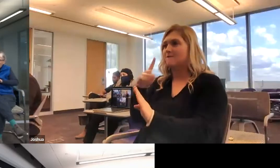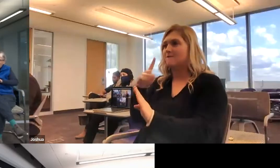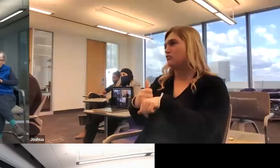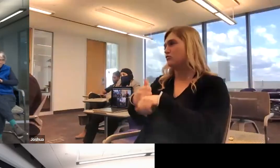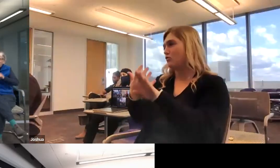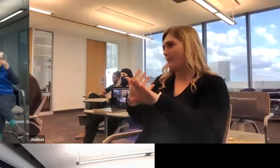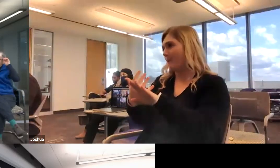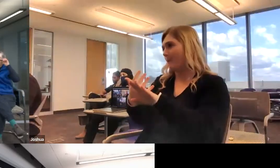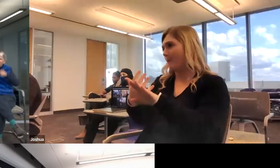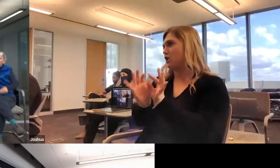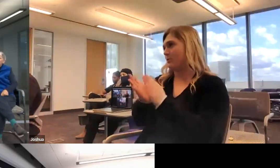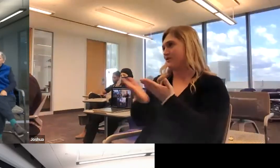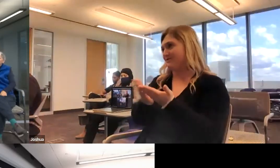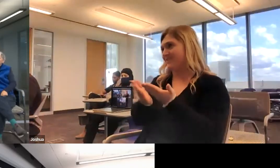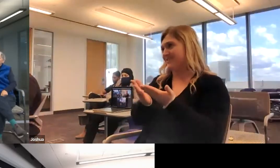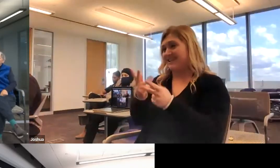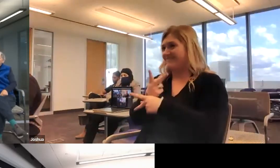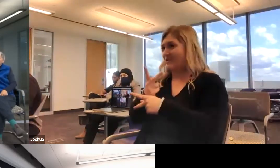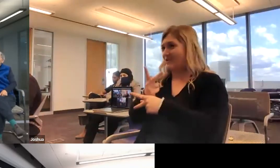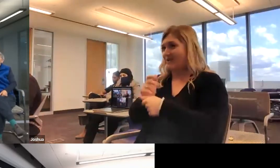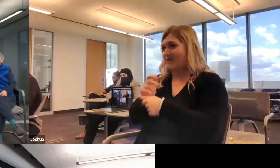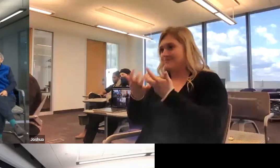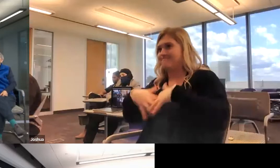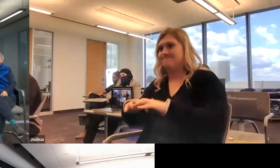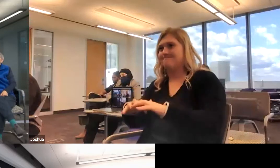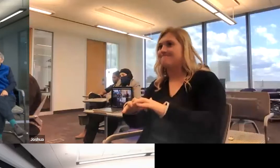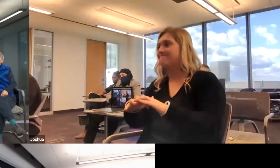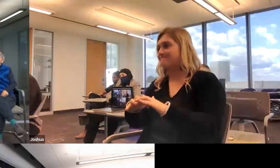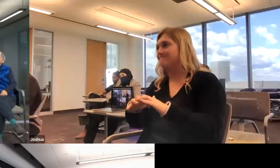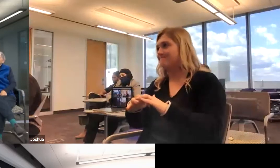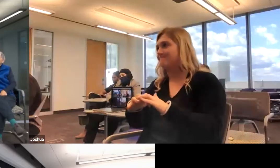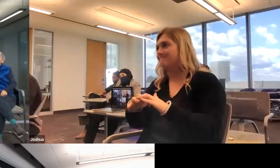remote interpreters and figure out how to make that work